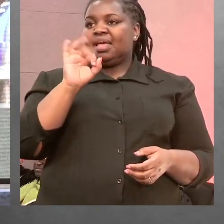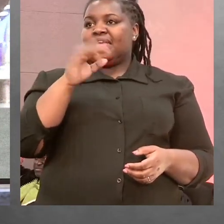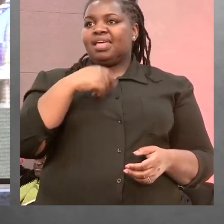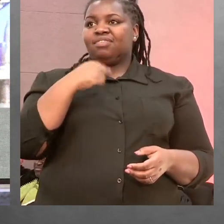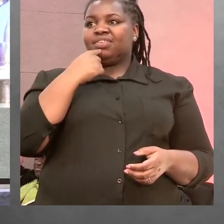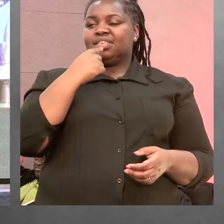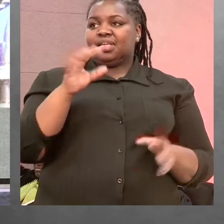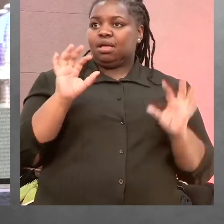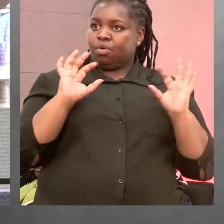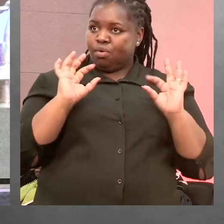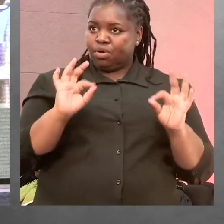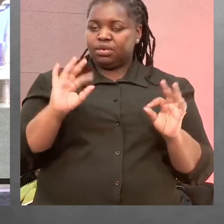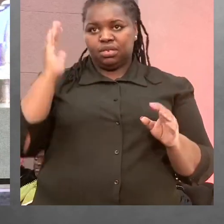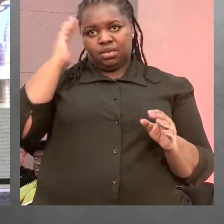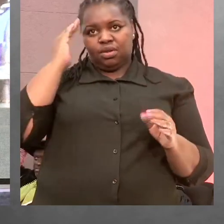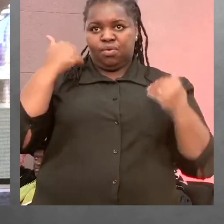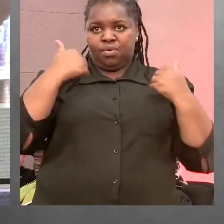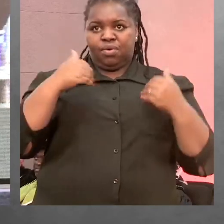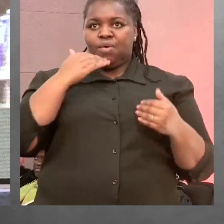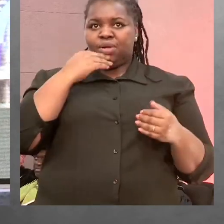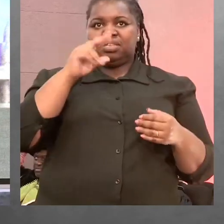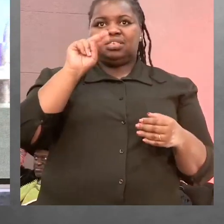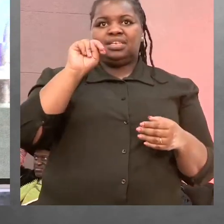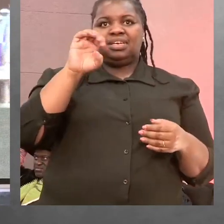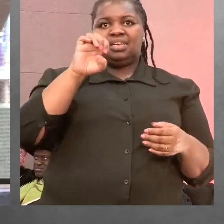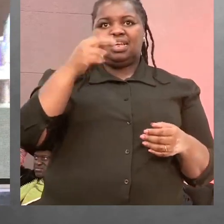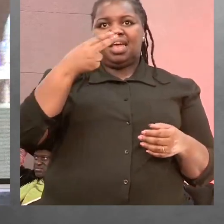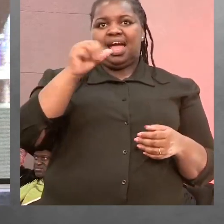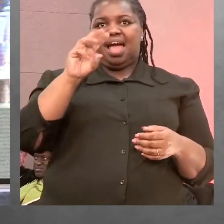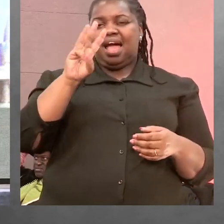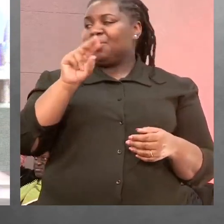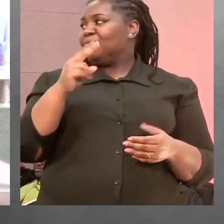said anything good, know that it's Nehao. I thank you.